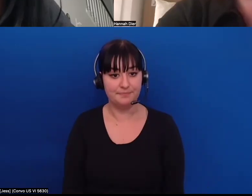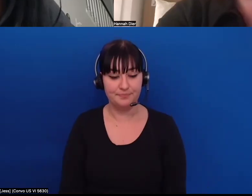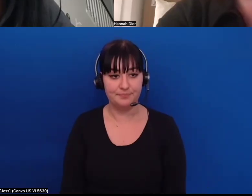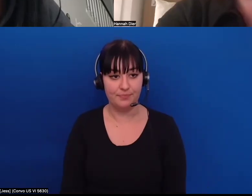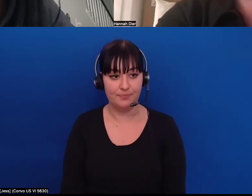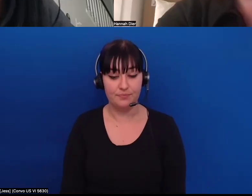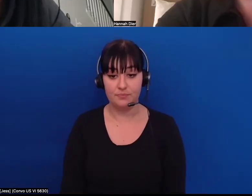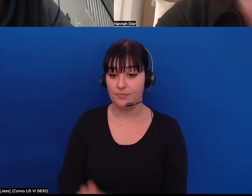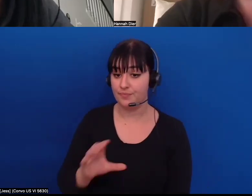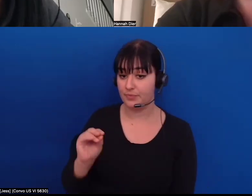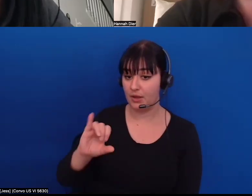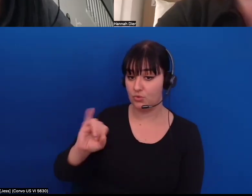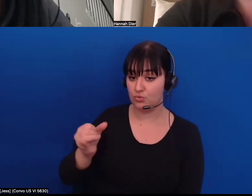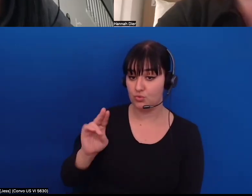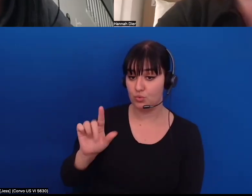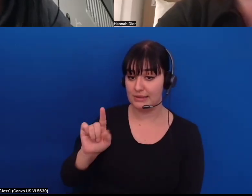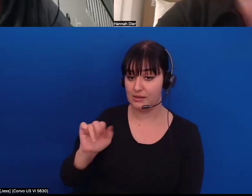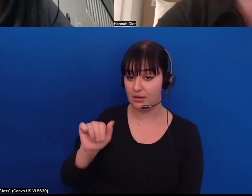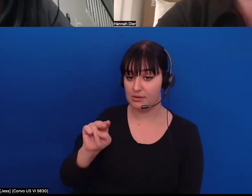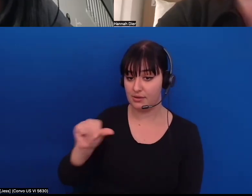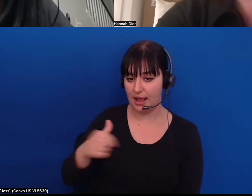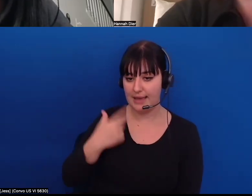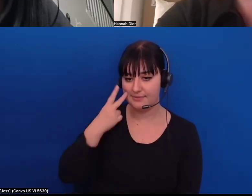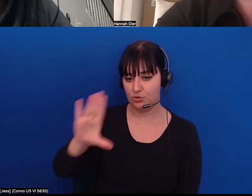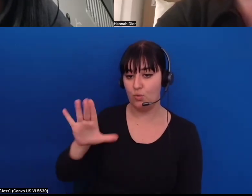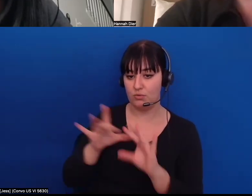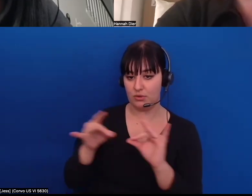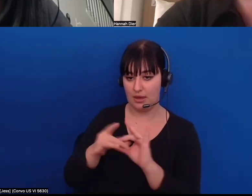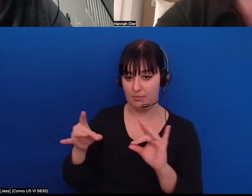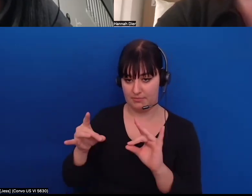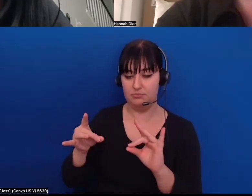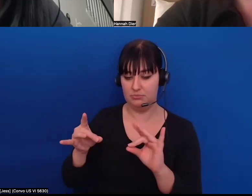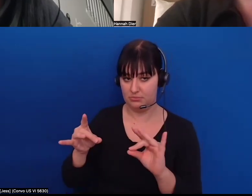And then Juliana, I see your comment,